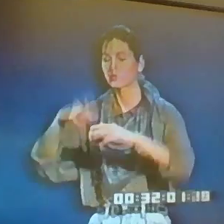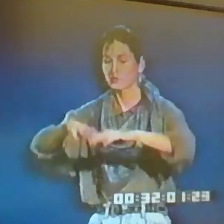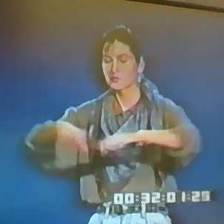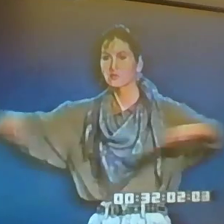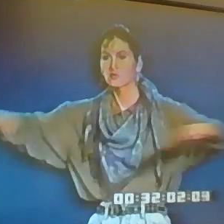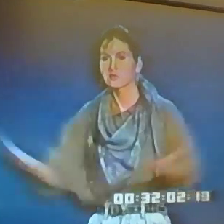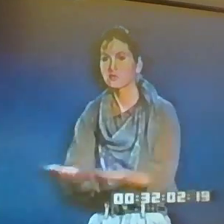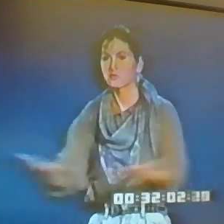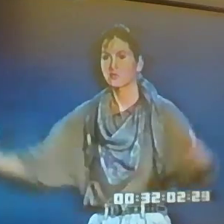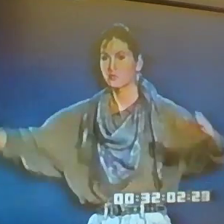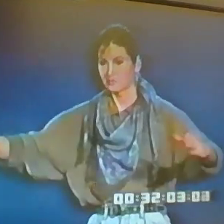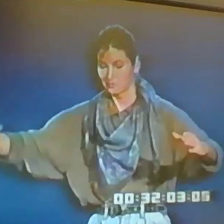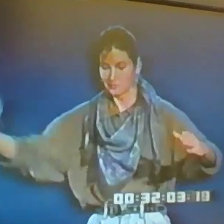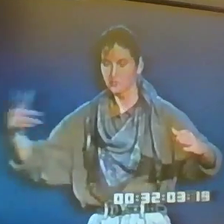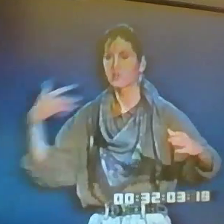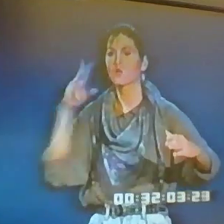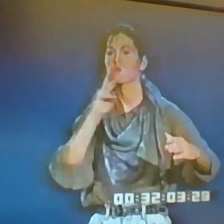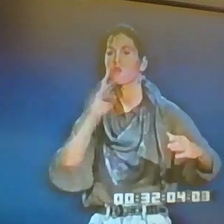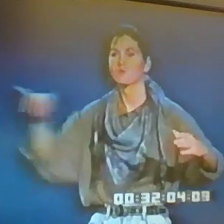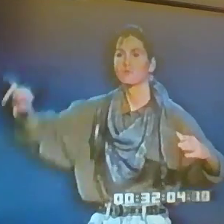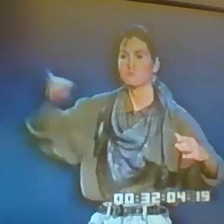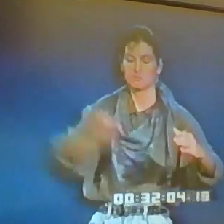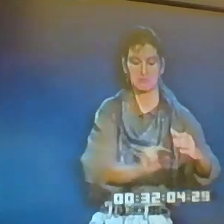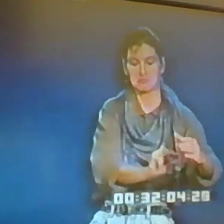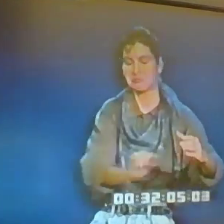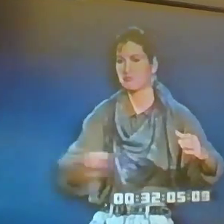make sure to leave the bones inside the fish for now.